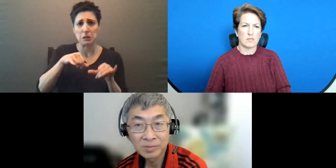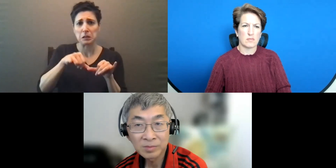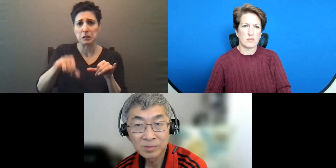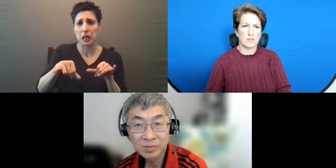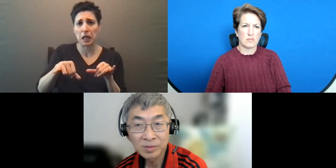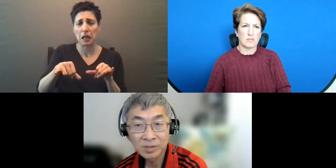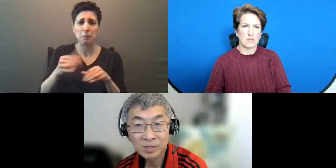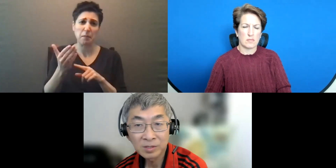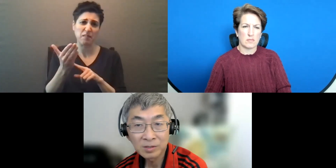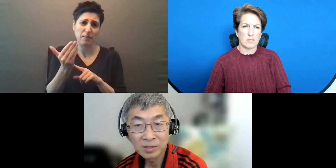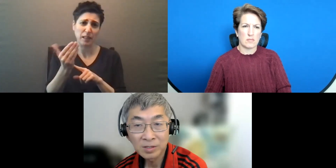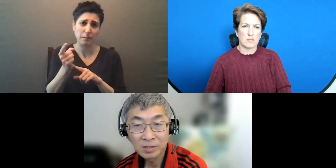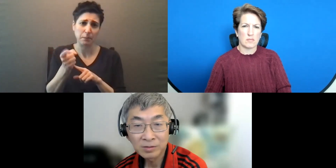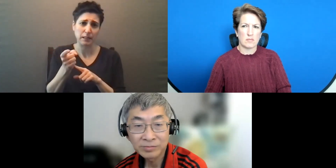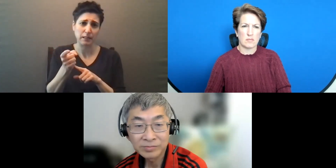another 15 minutes.